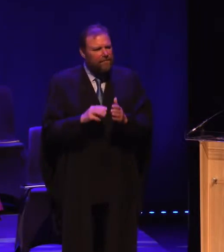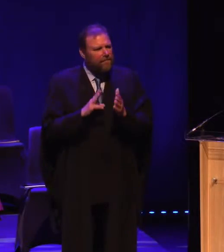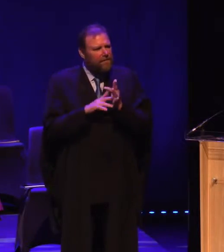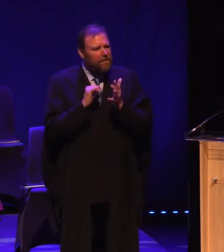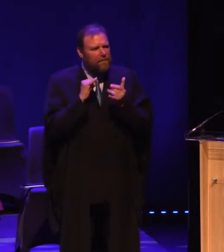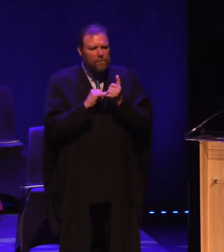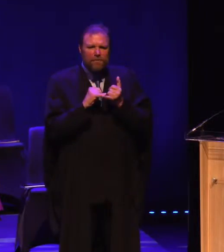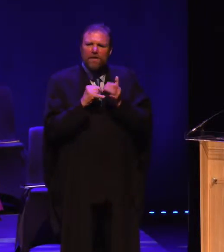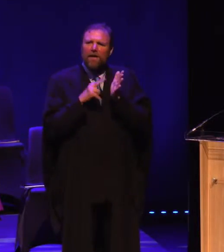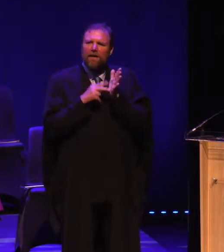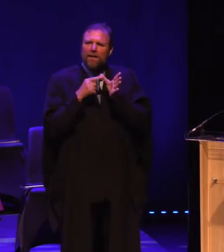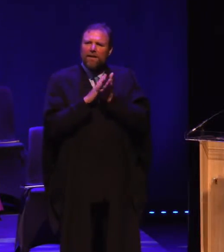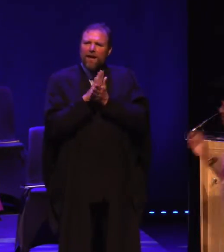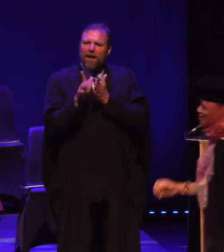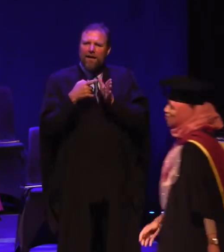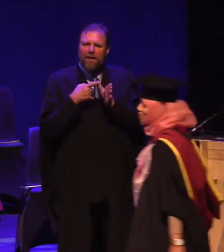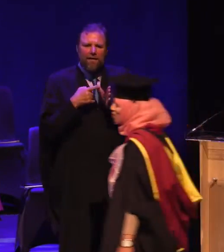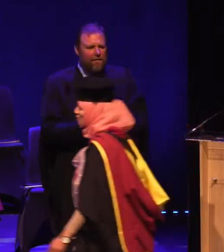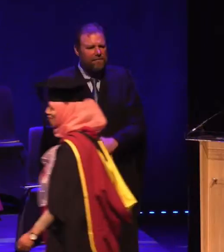Musnajnin Naha.